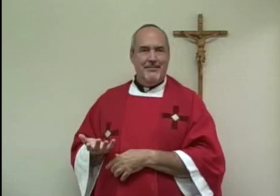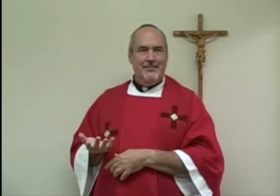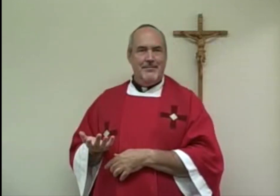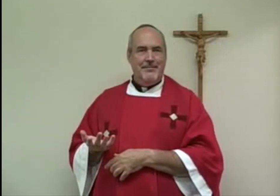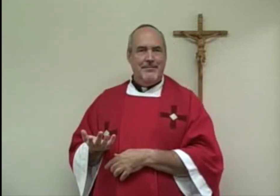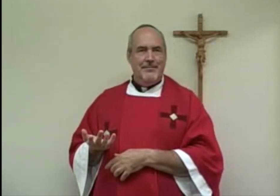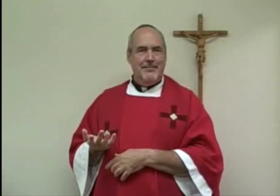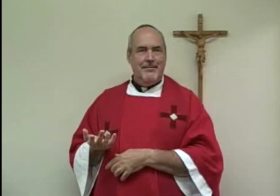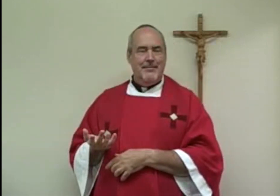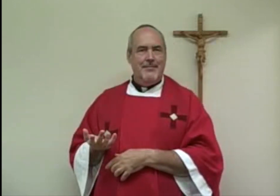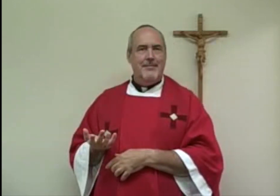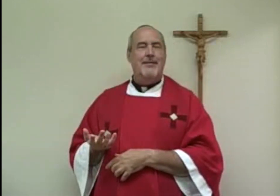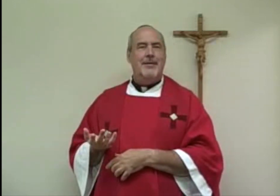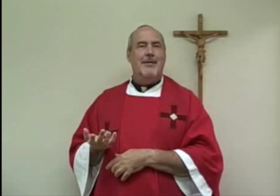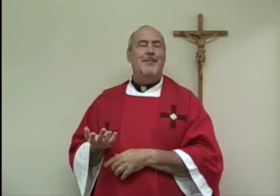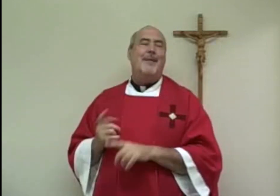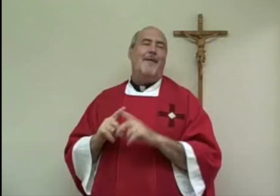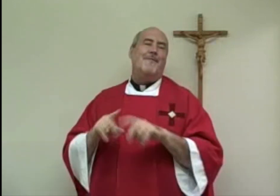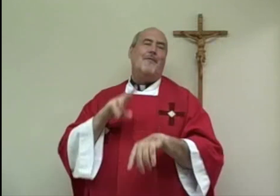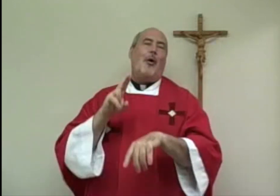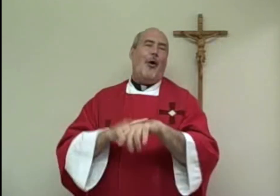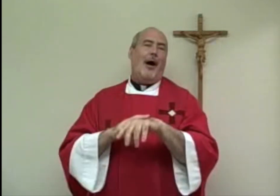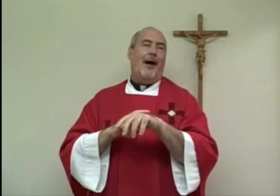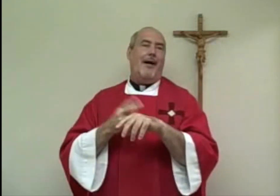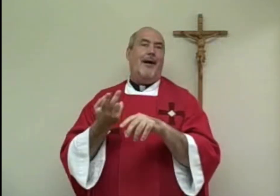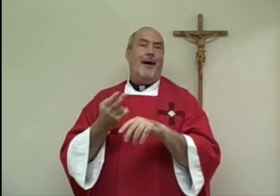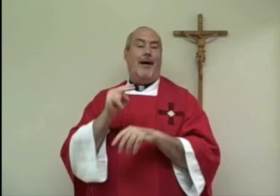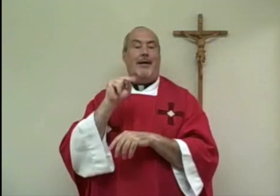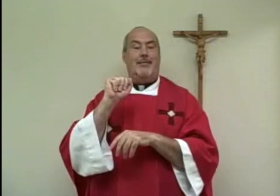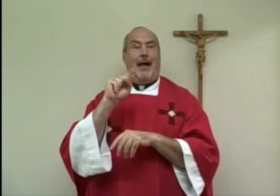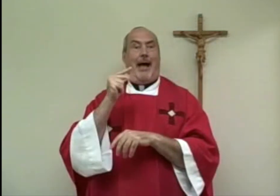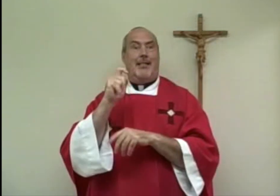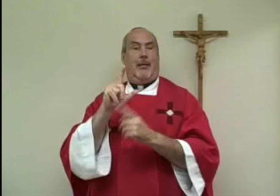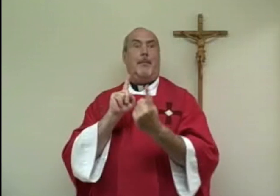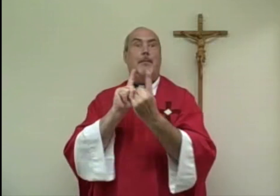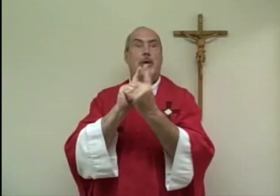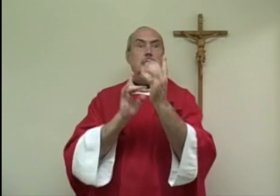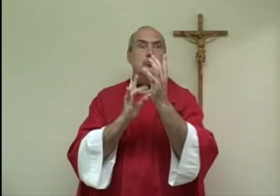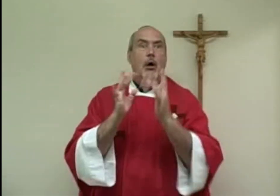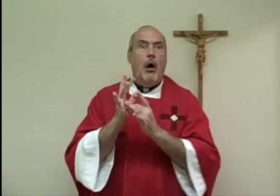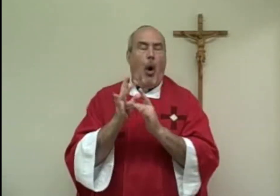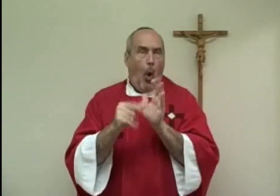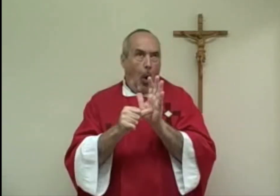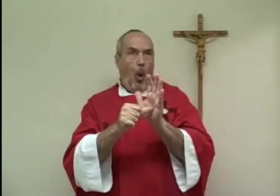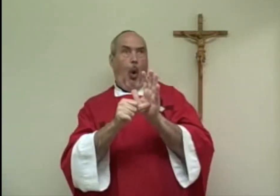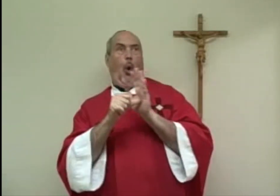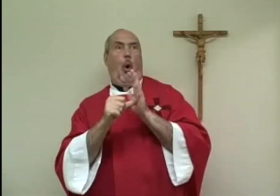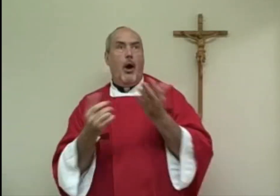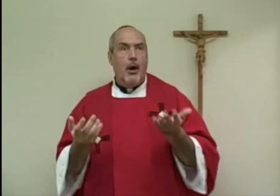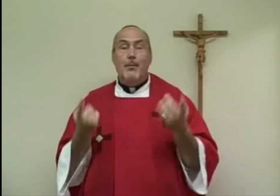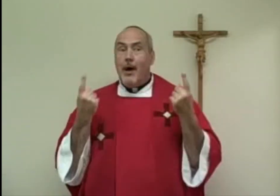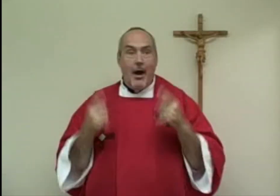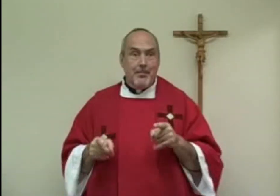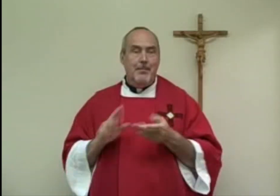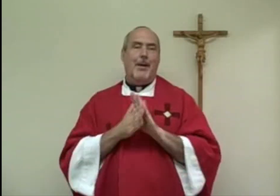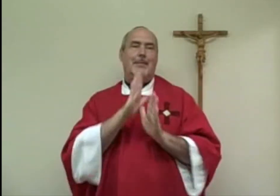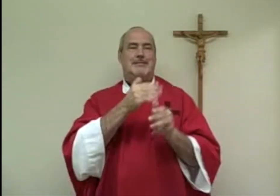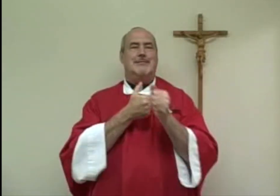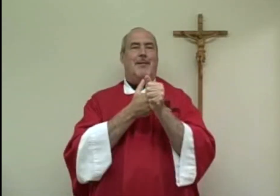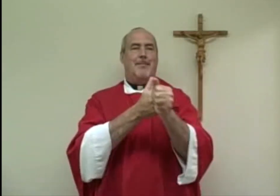he's from Nazareth? Who cares? But of course, Nathanael met Jesus later on and was